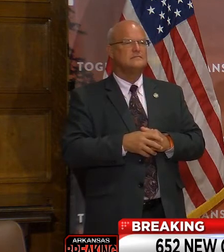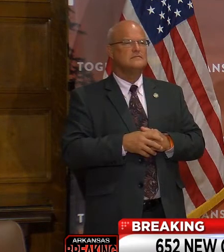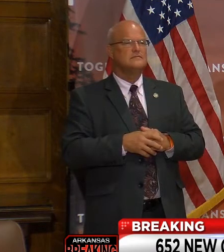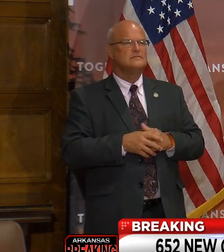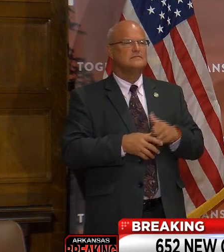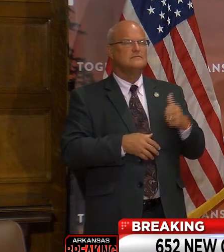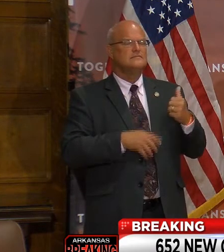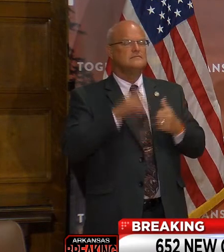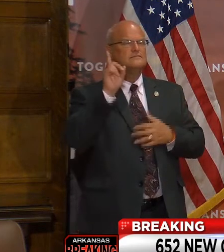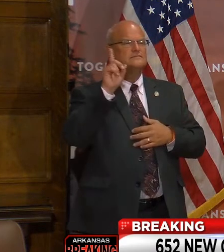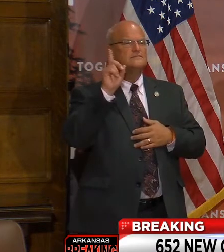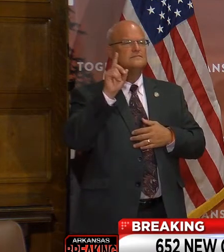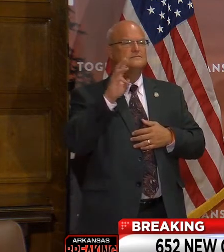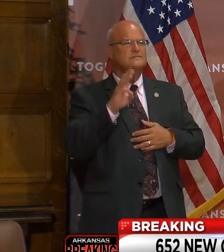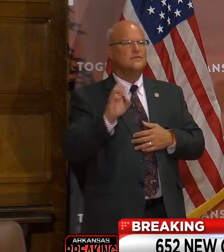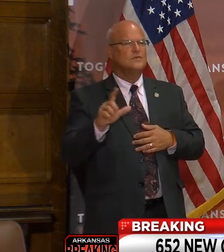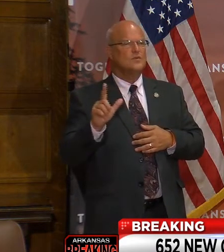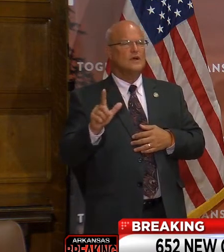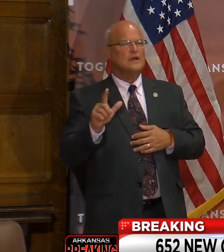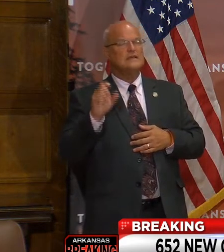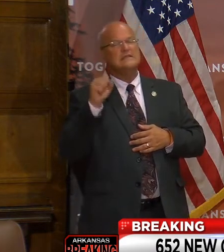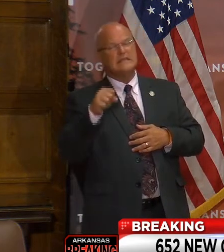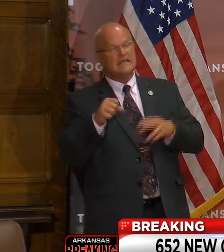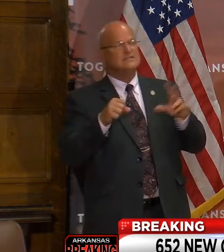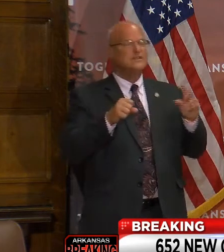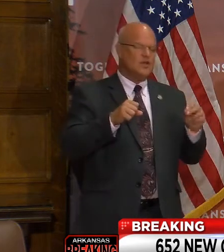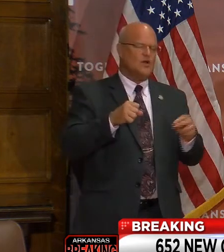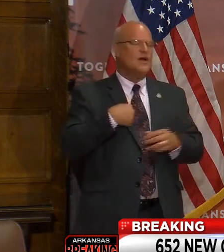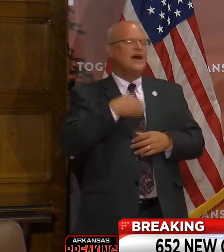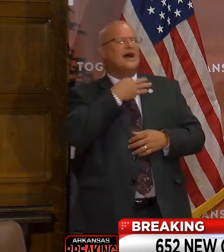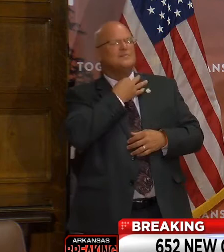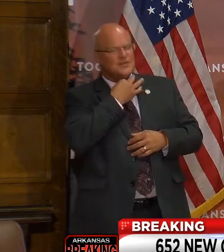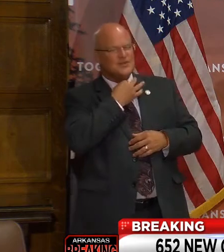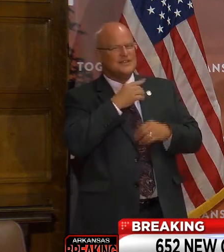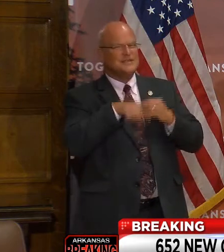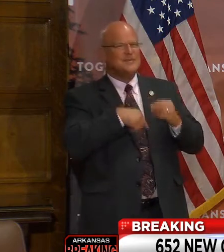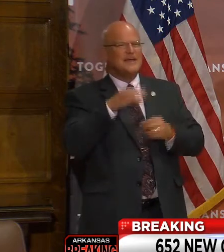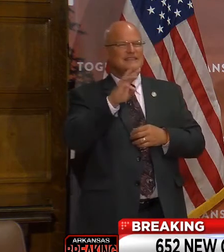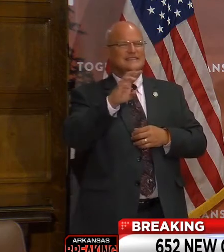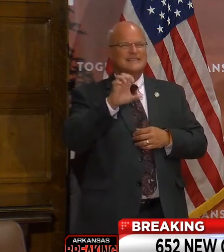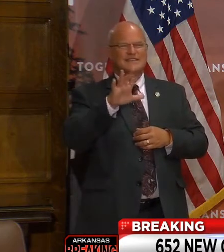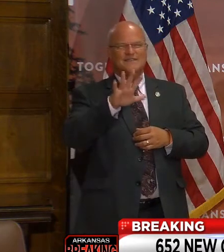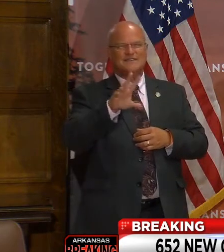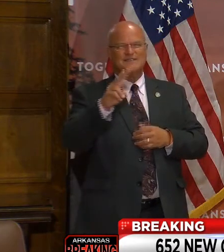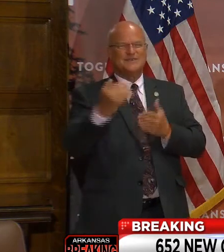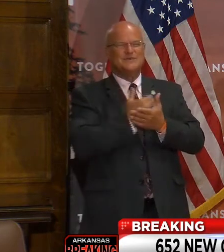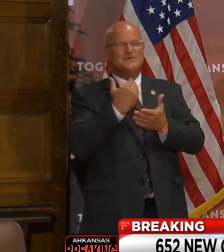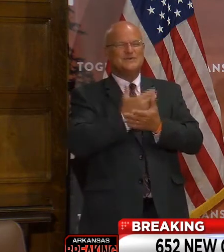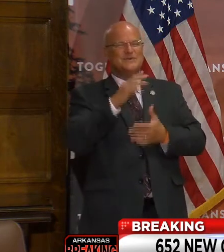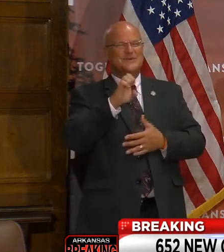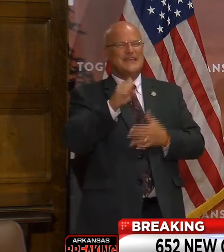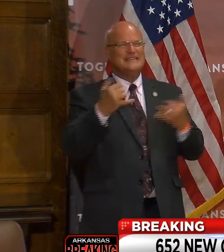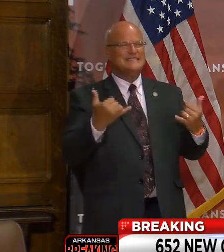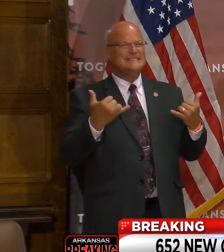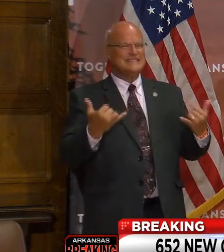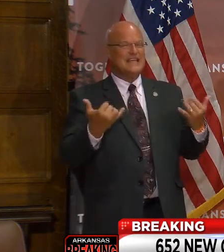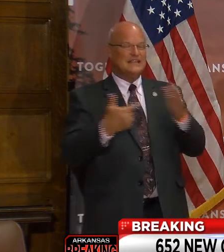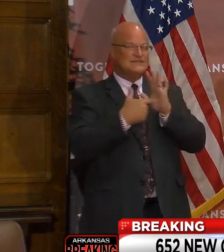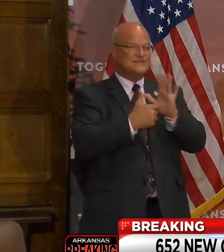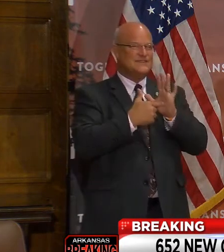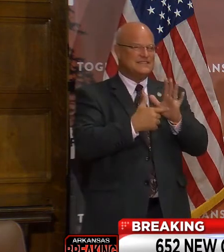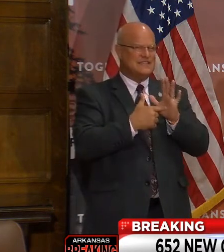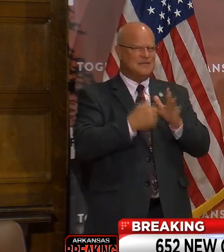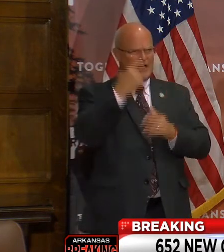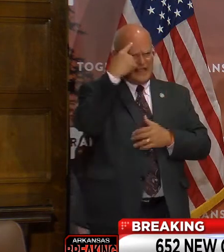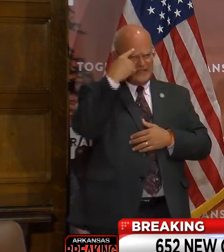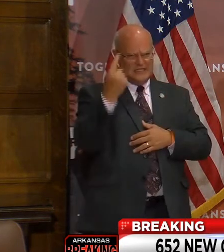Well, yes and no. I'm just curious on the 652 new cases today. For instance, on, I think it